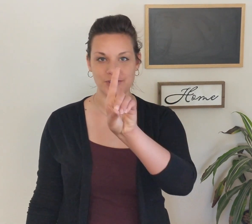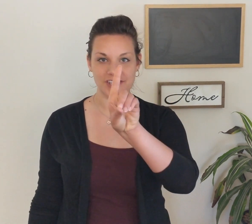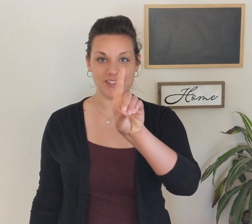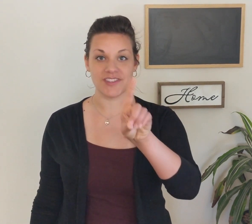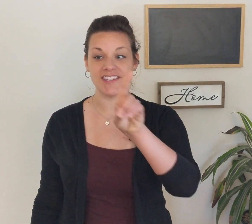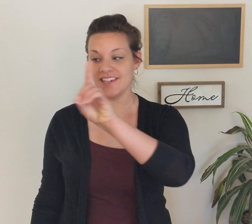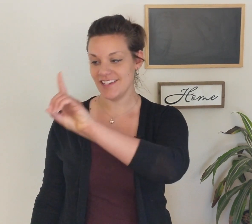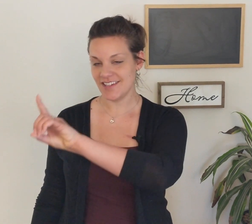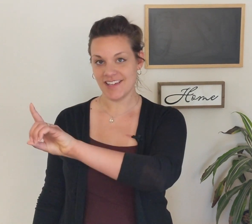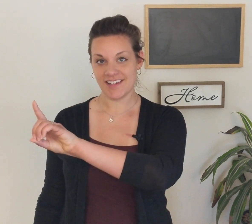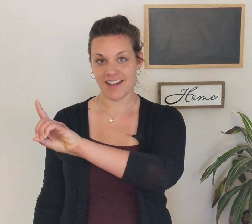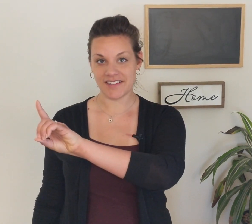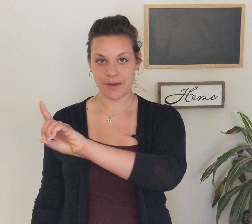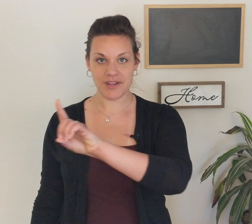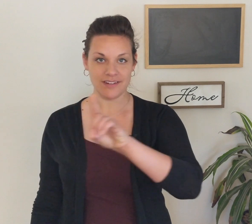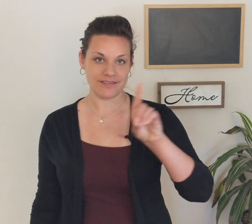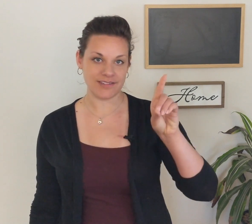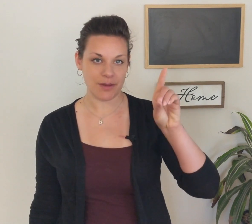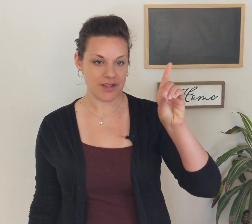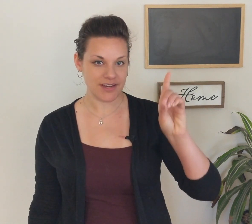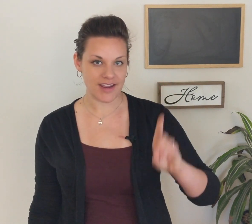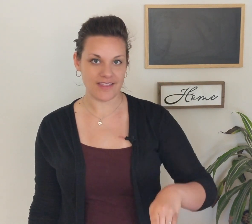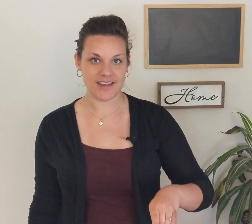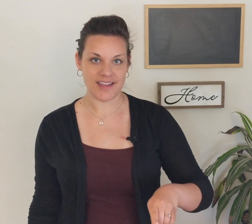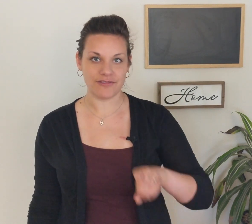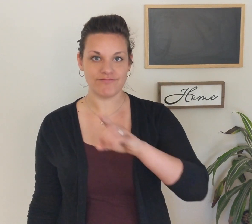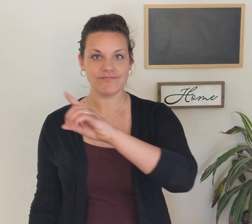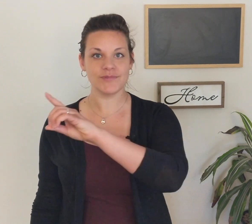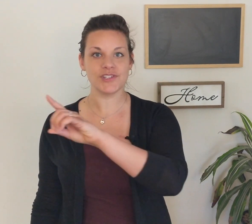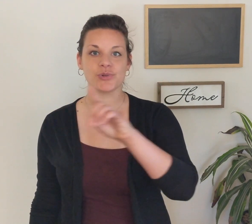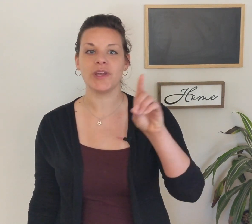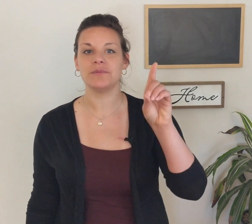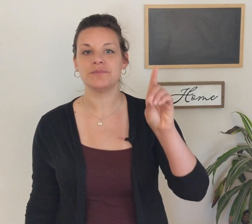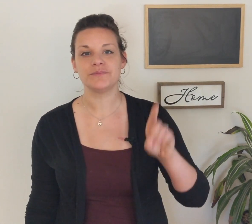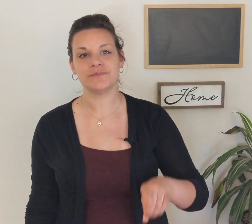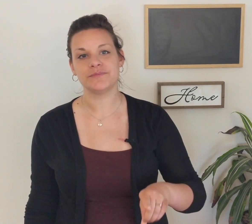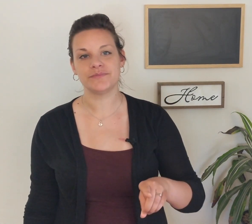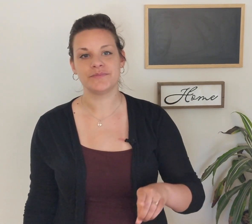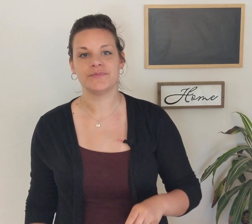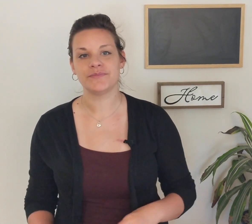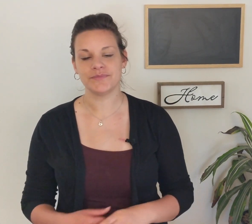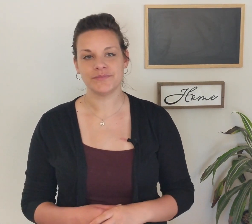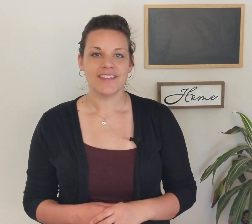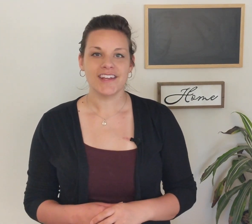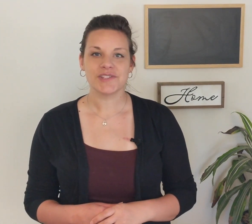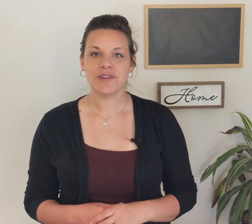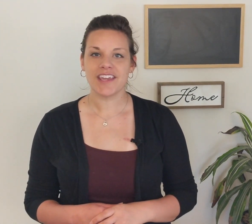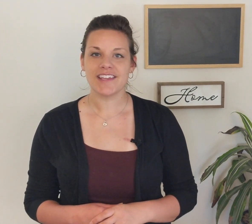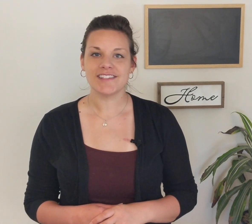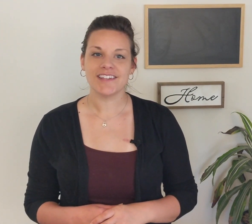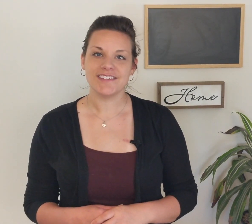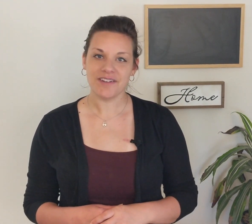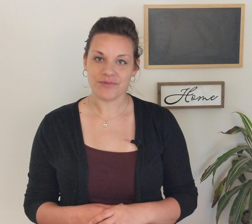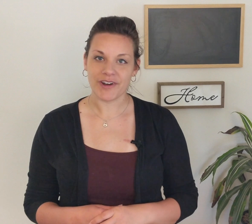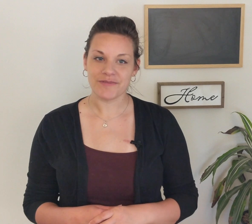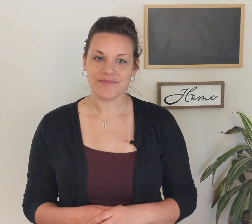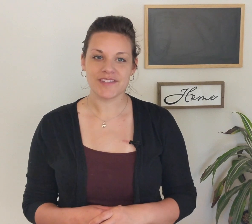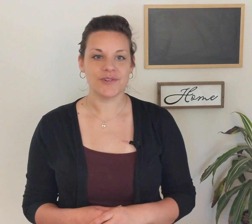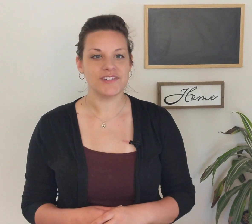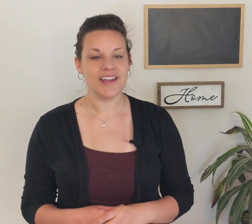So the D, non-dominant, dominant, and then down. Detroit. The next one is Denver. So Denver,